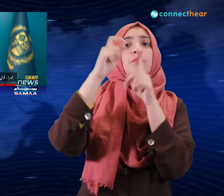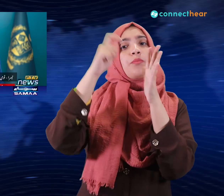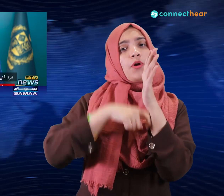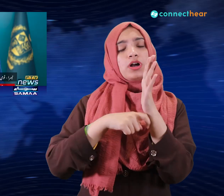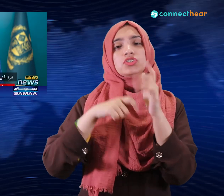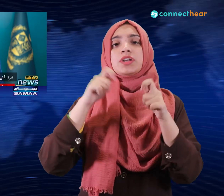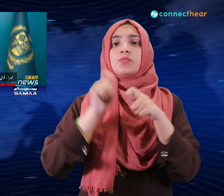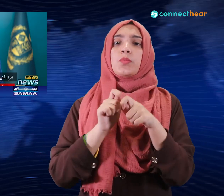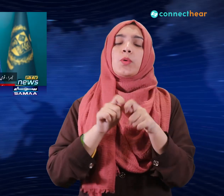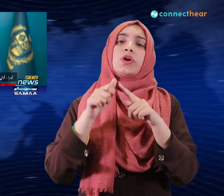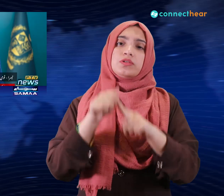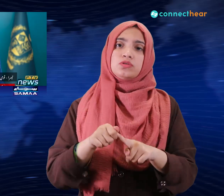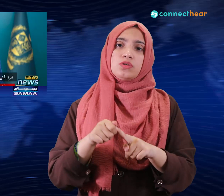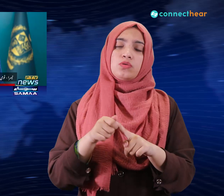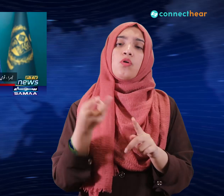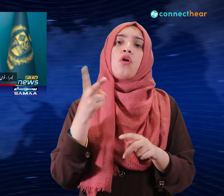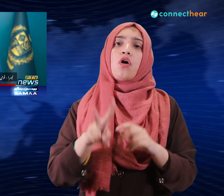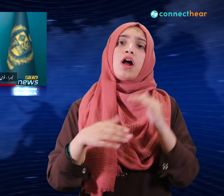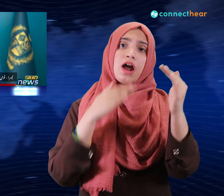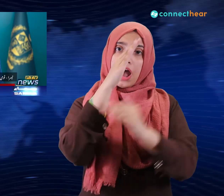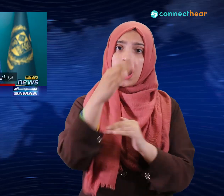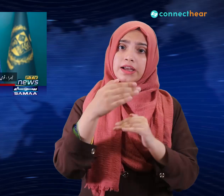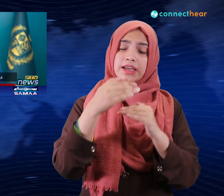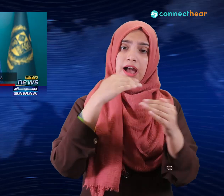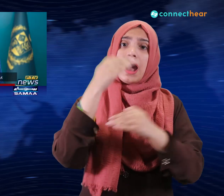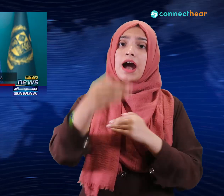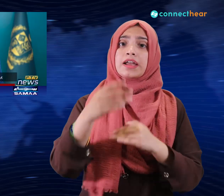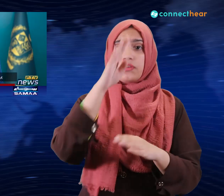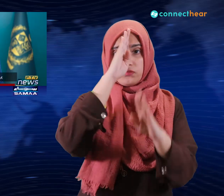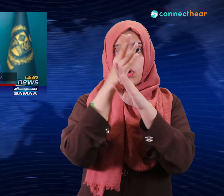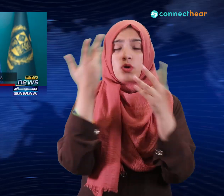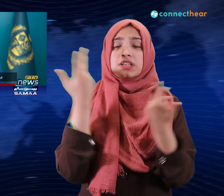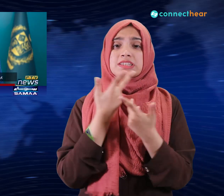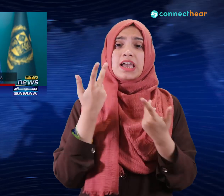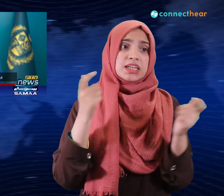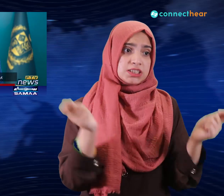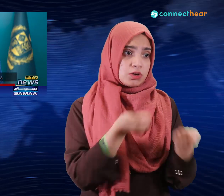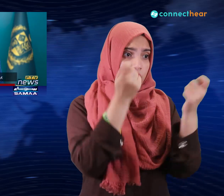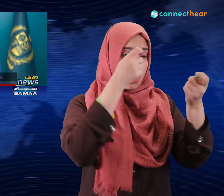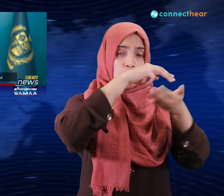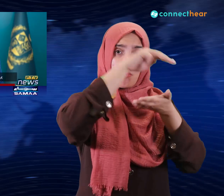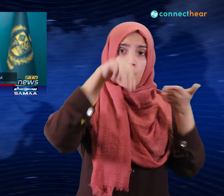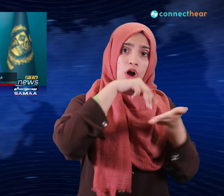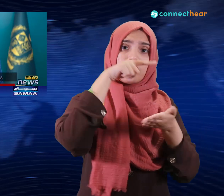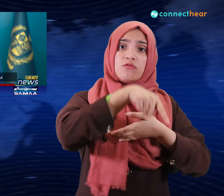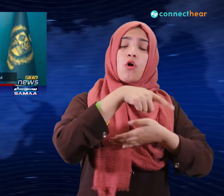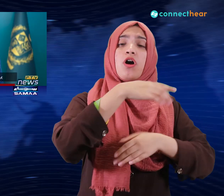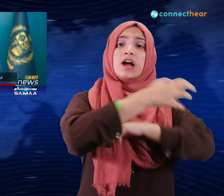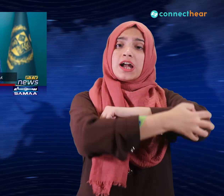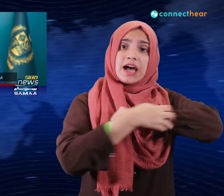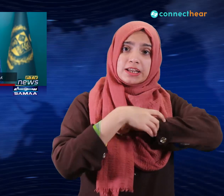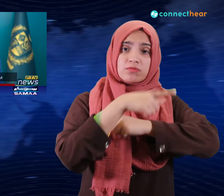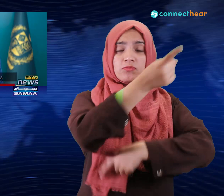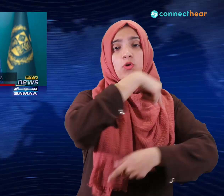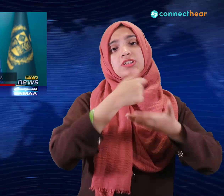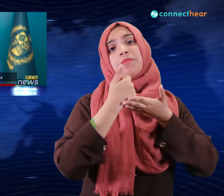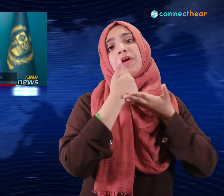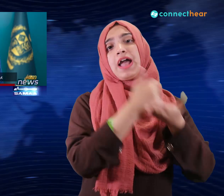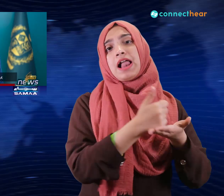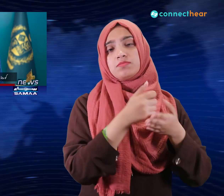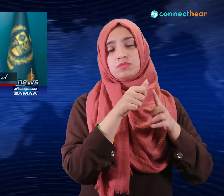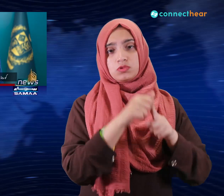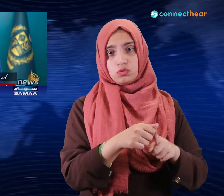development strategies should target sectors that enable developing countries to respond to the triple challenge.